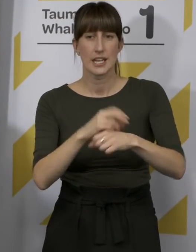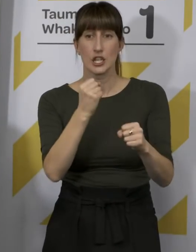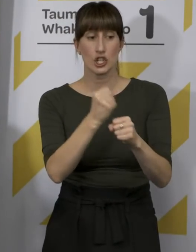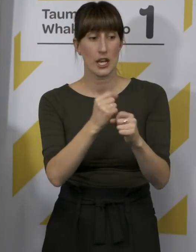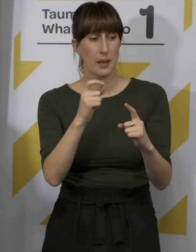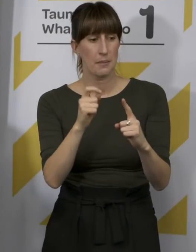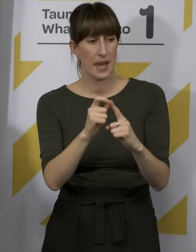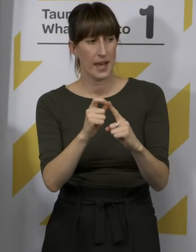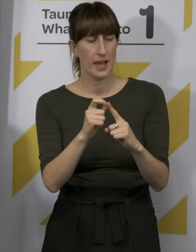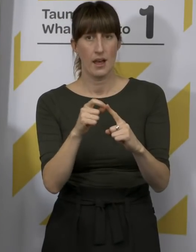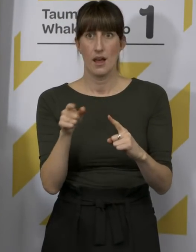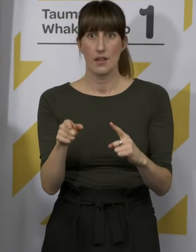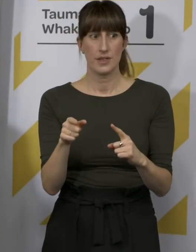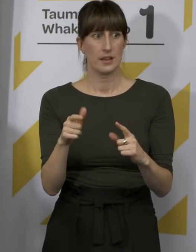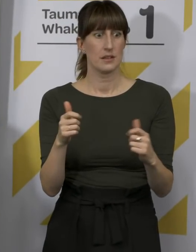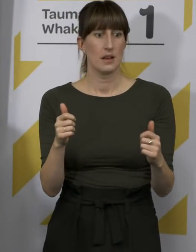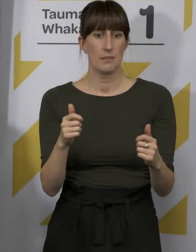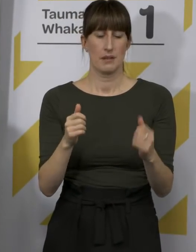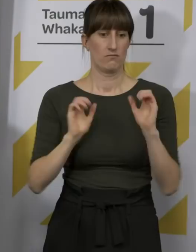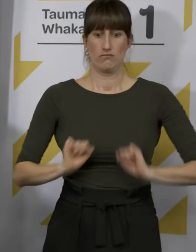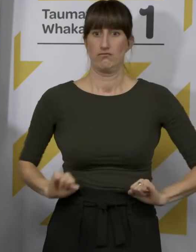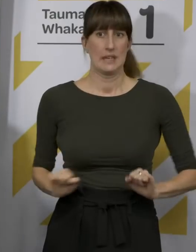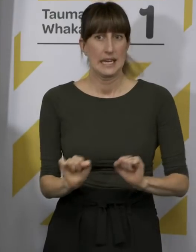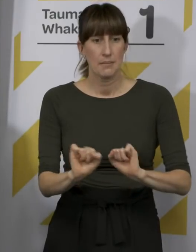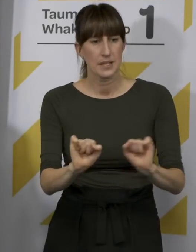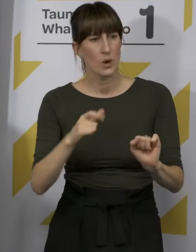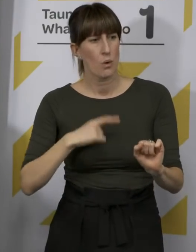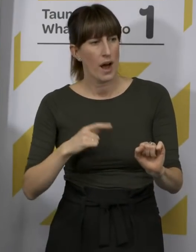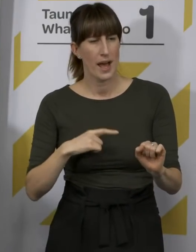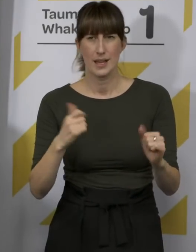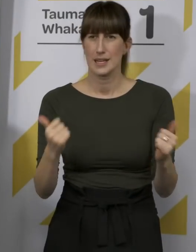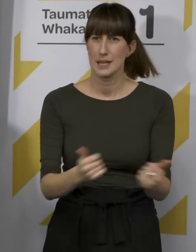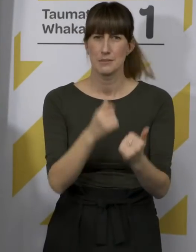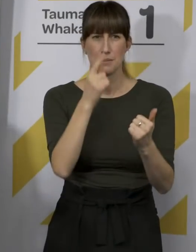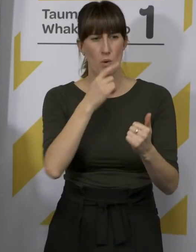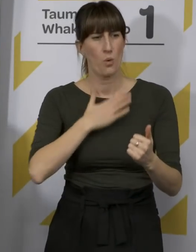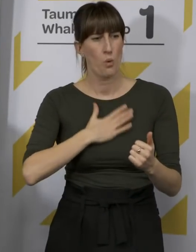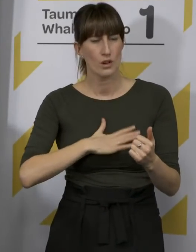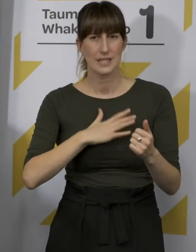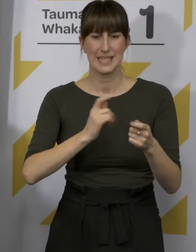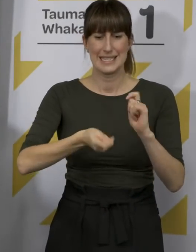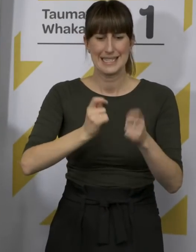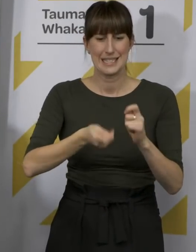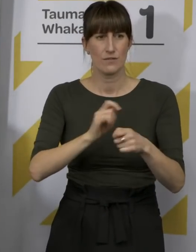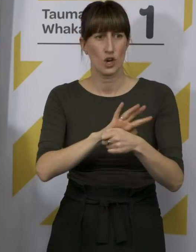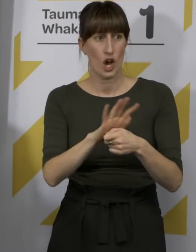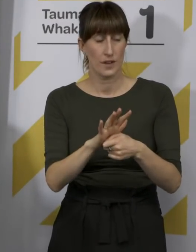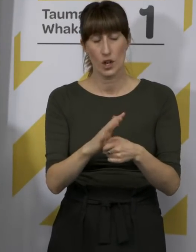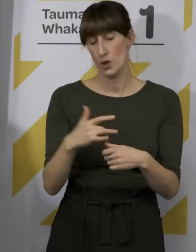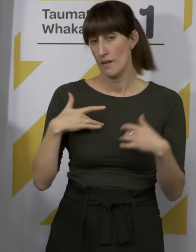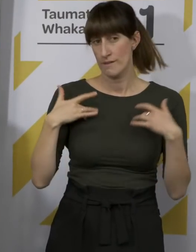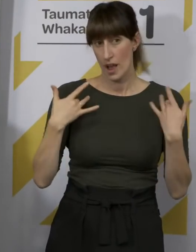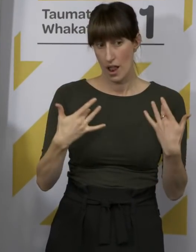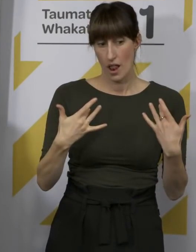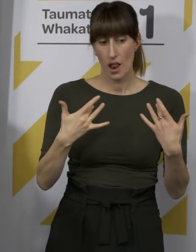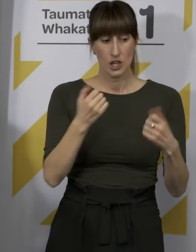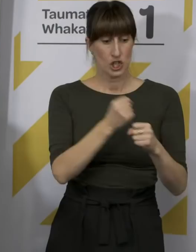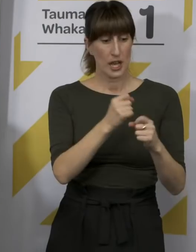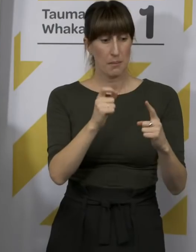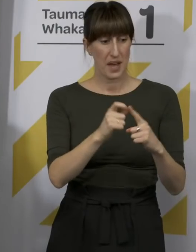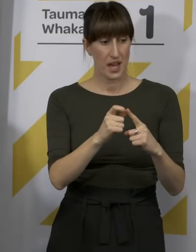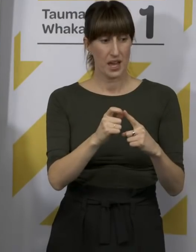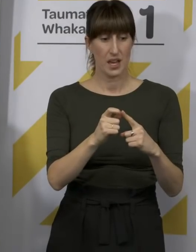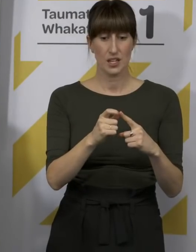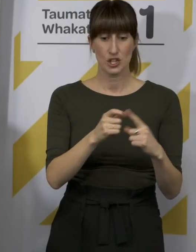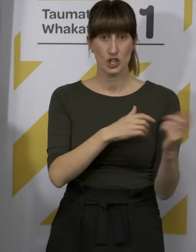requesting COVID testing. Do you think that the testing facilities around New Zealand and the spread of them are adequate right now? I do think